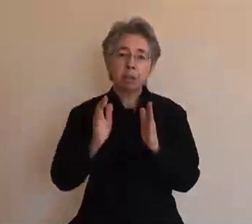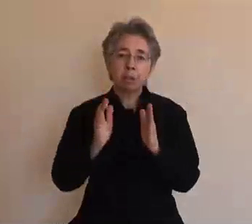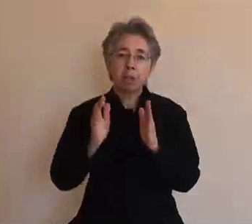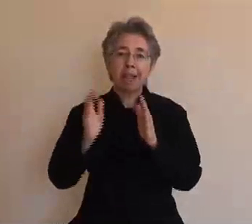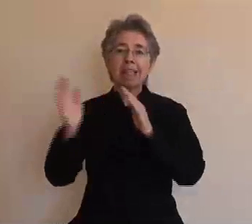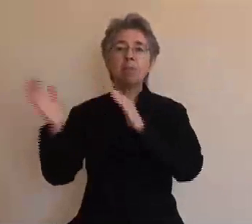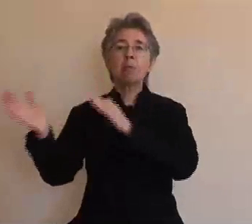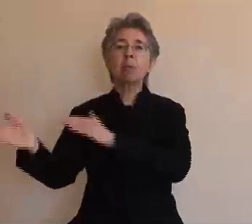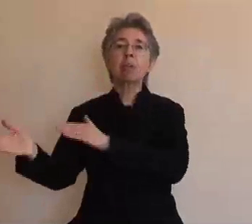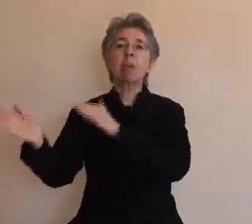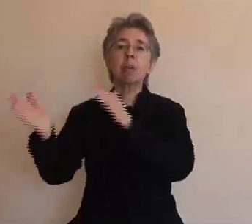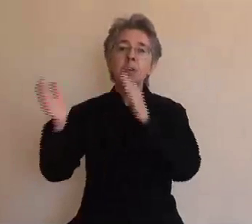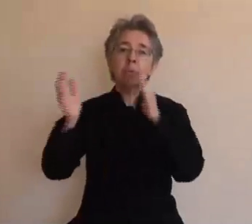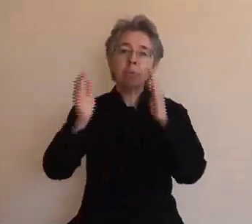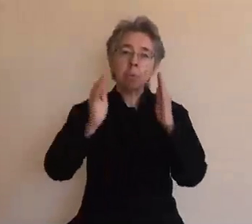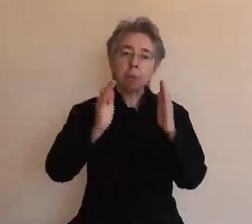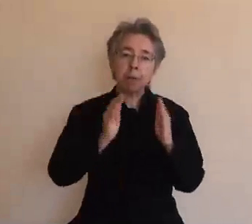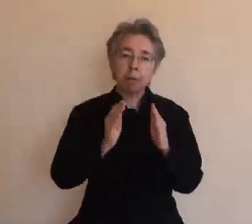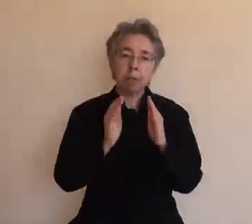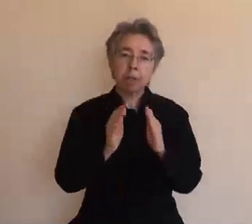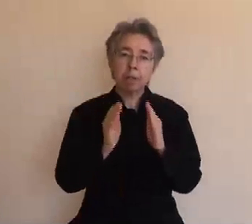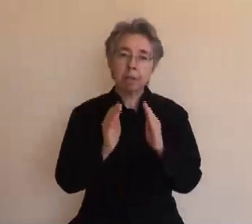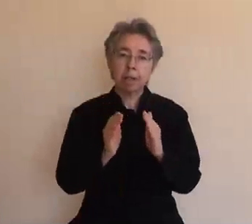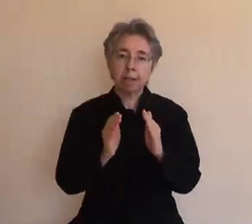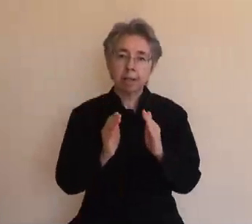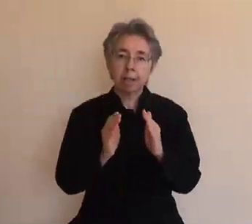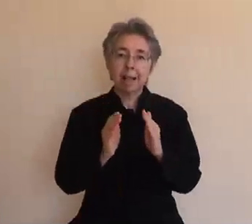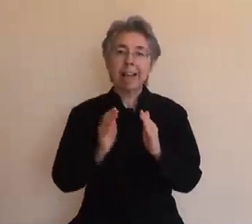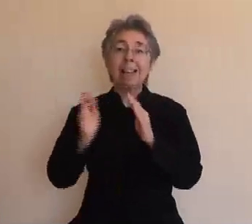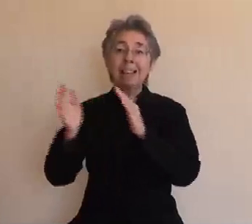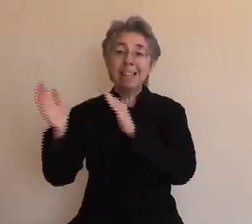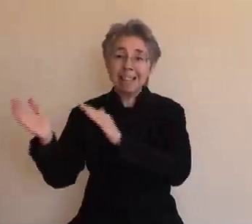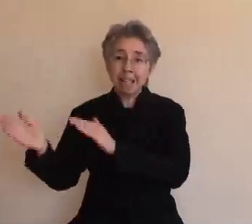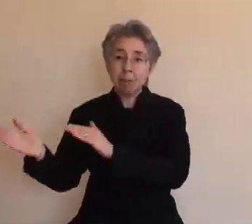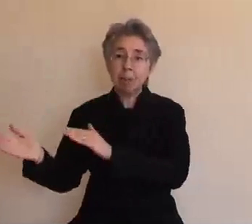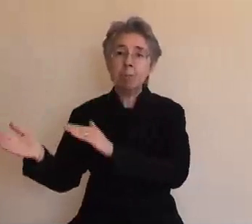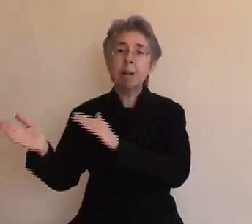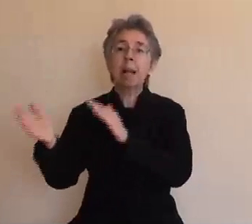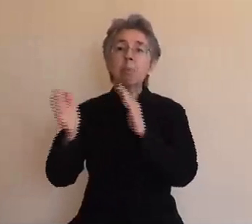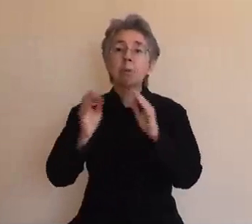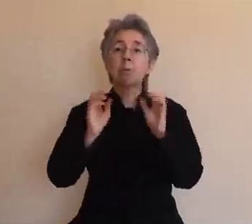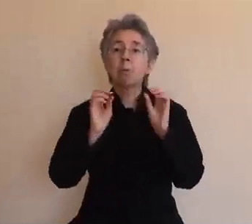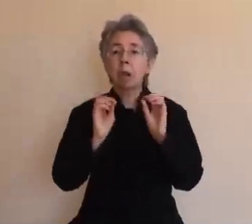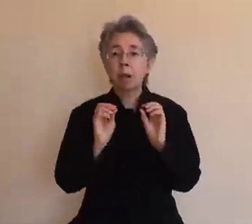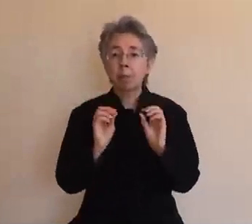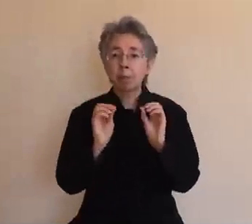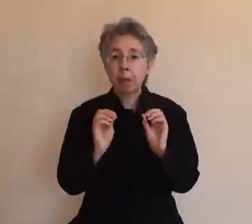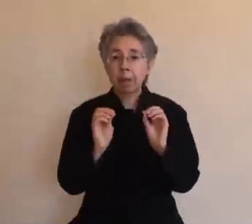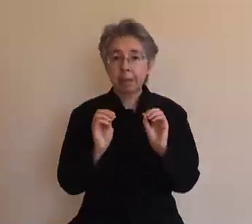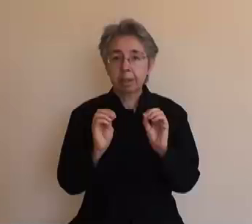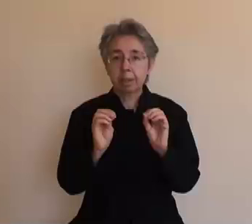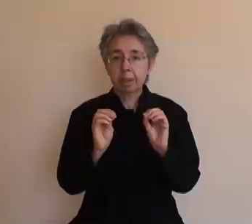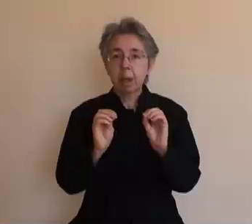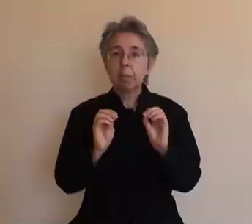meditation, is to return to the breath again and again. And this actually will help us to calm the mind.